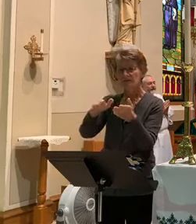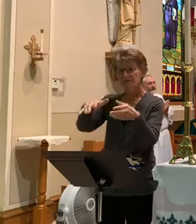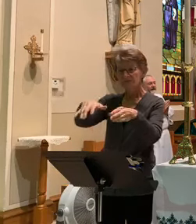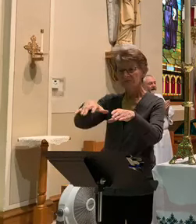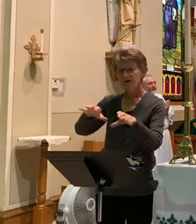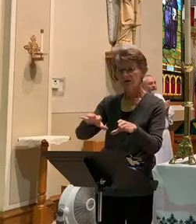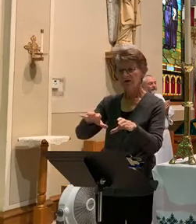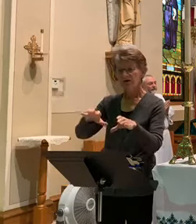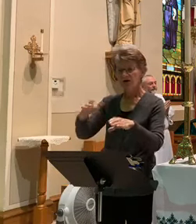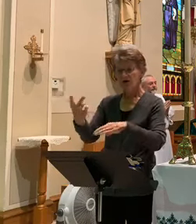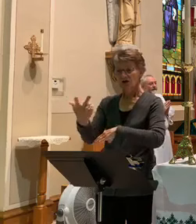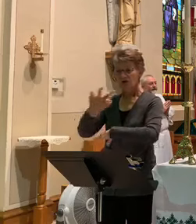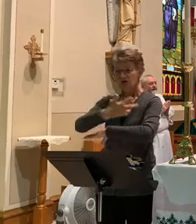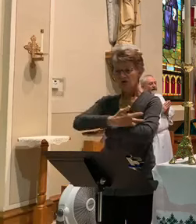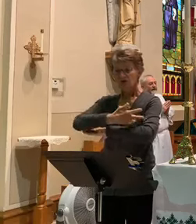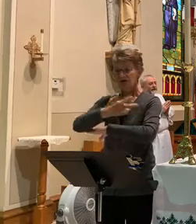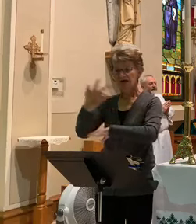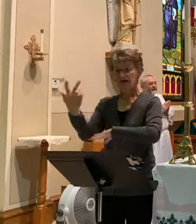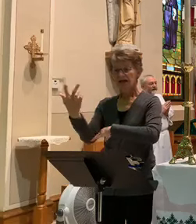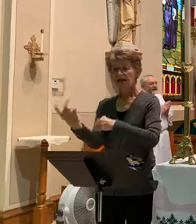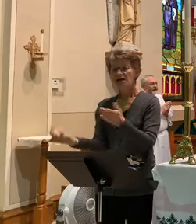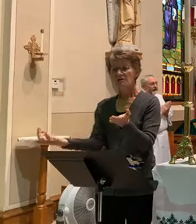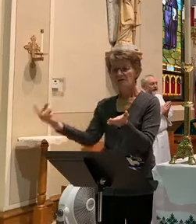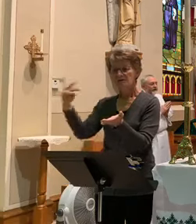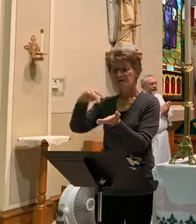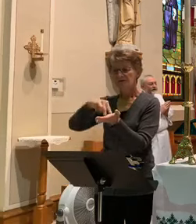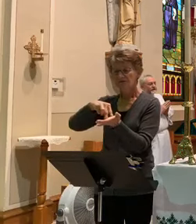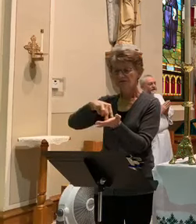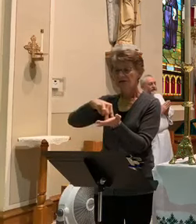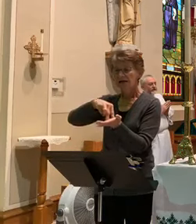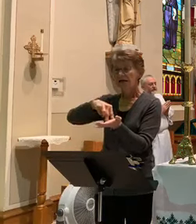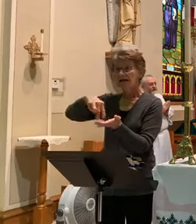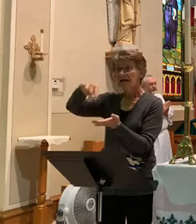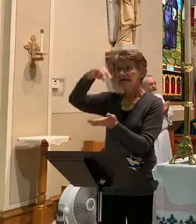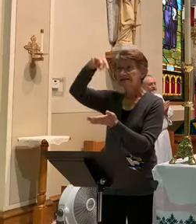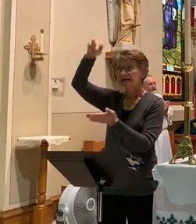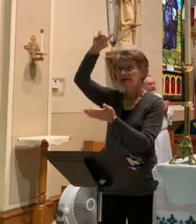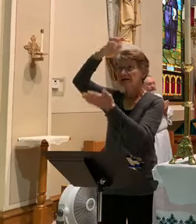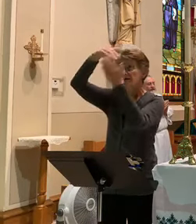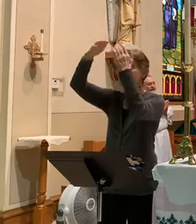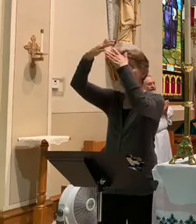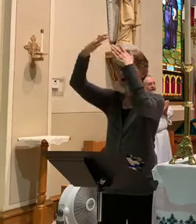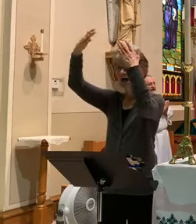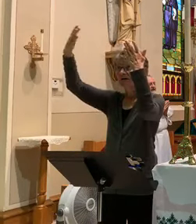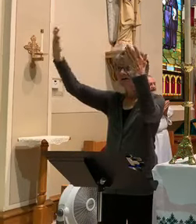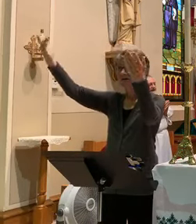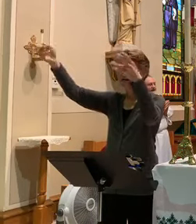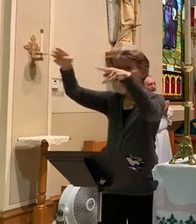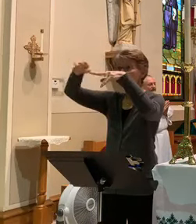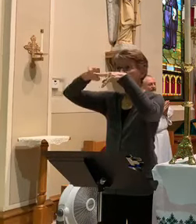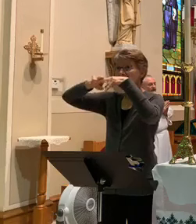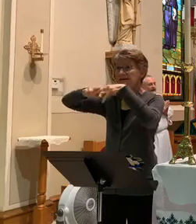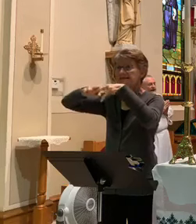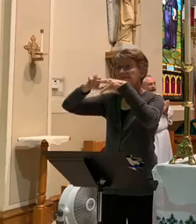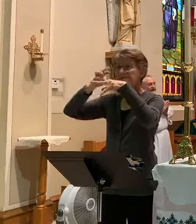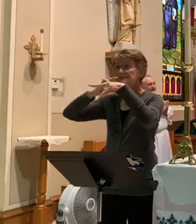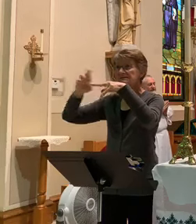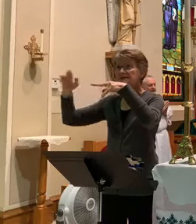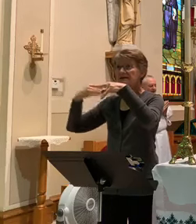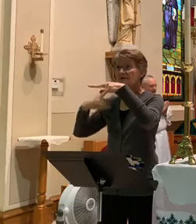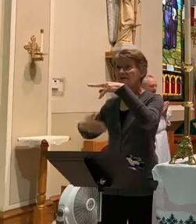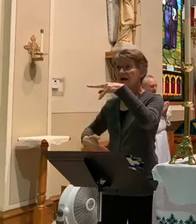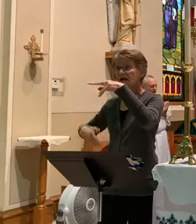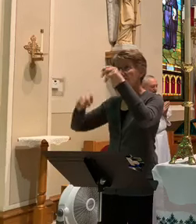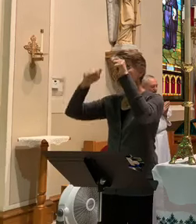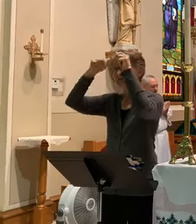buried. Rose again on the third day in accordance with the scriptures. He ascended into heaven and